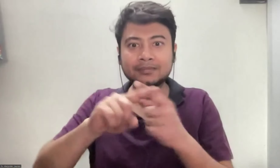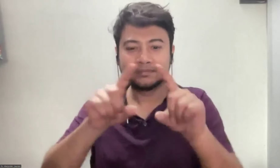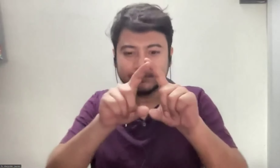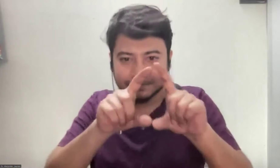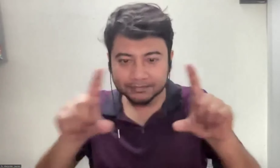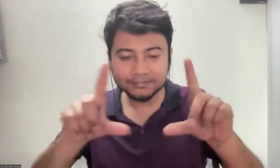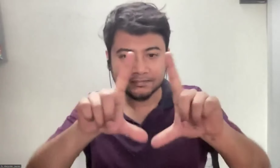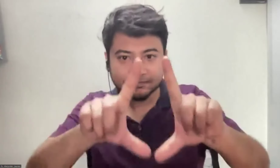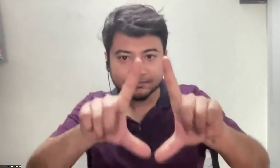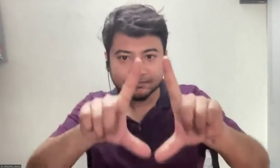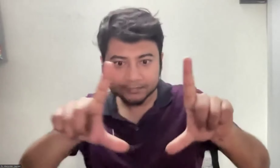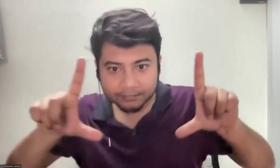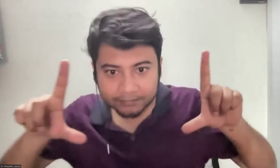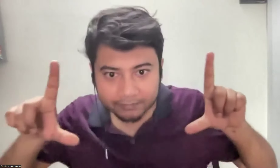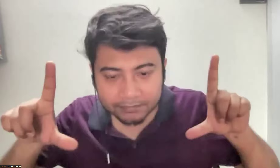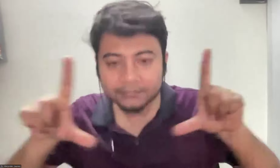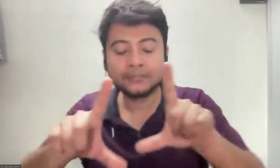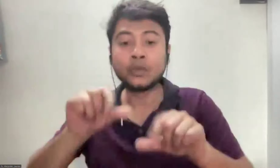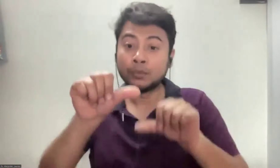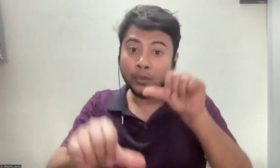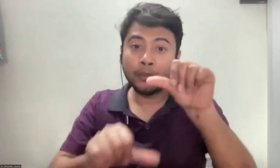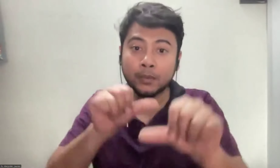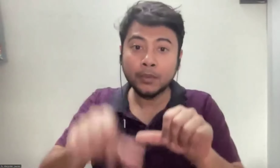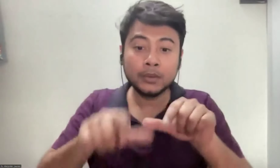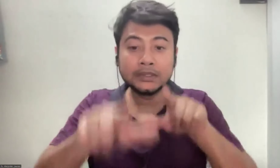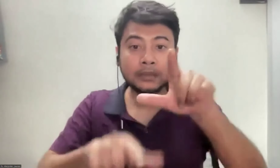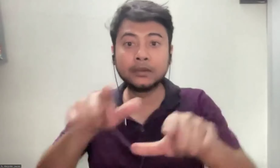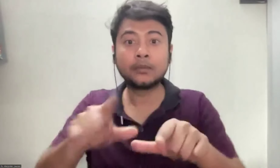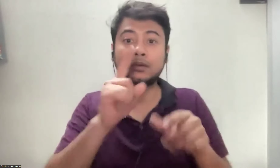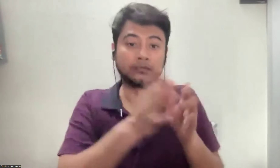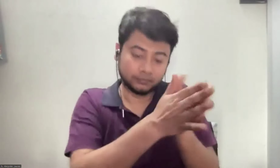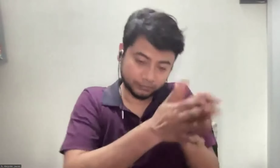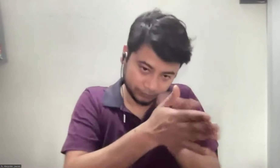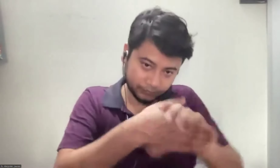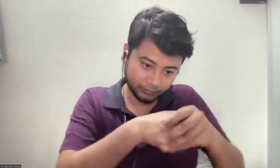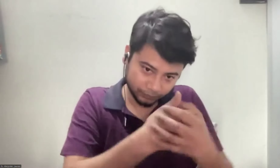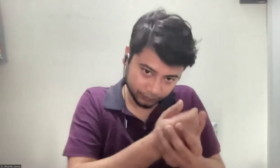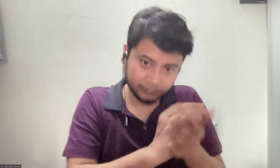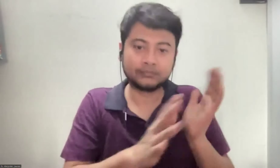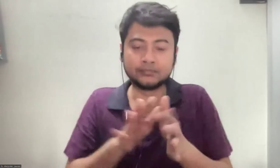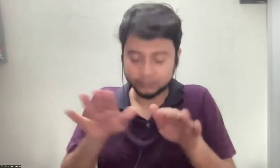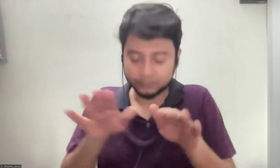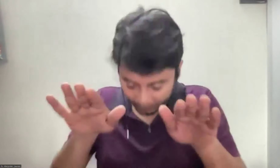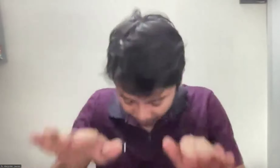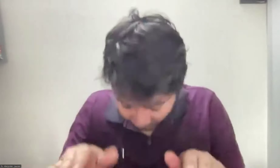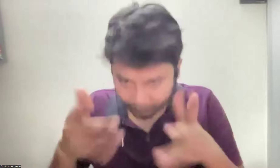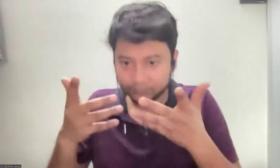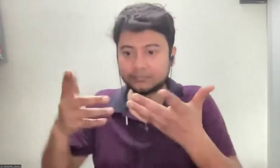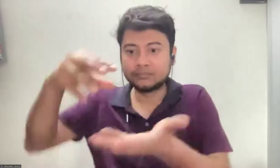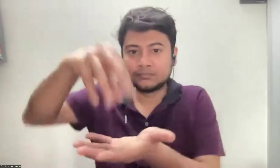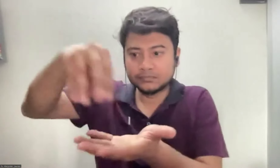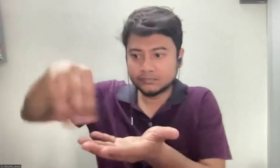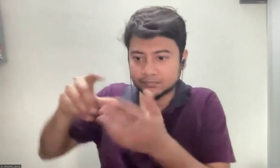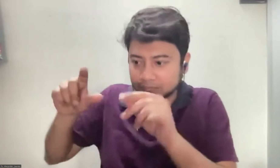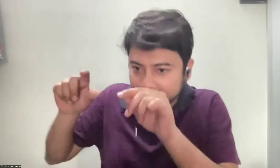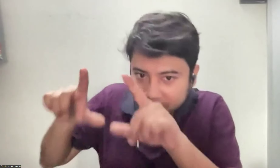to make this video. I don't think it will come very soon. I'll take some time and then I'll give it to Saurav, and he'll,